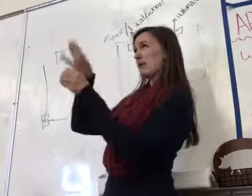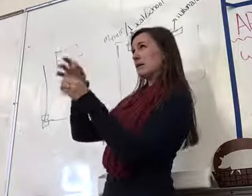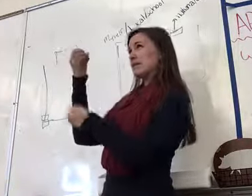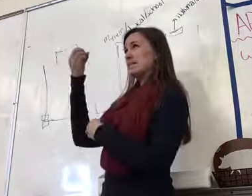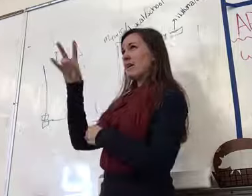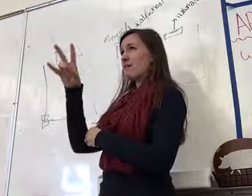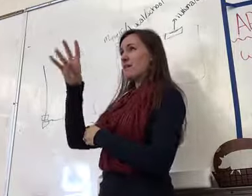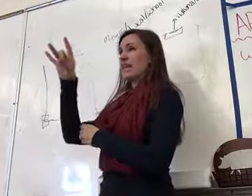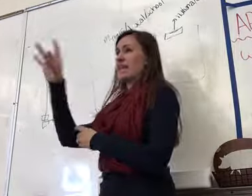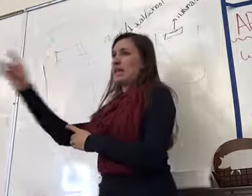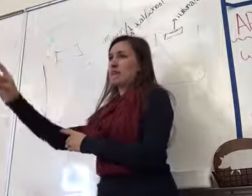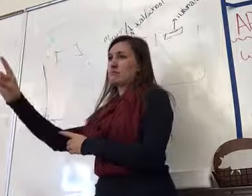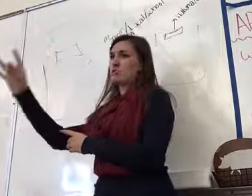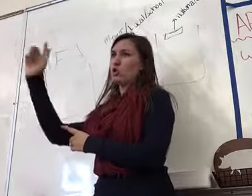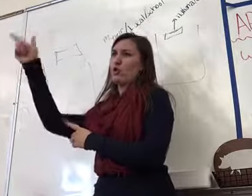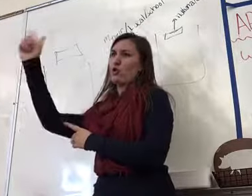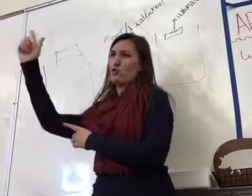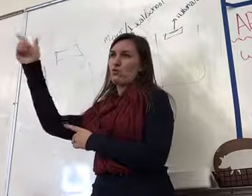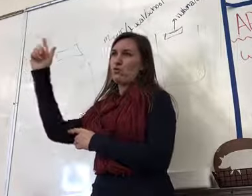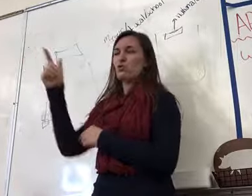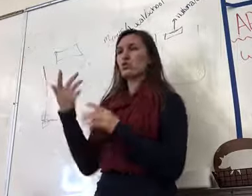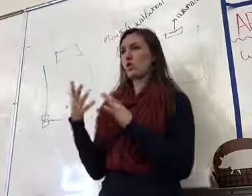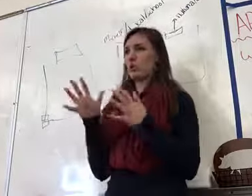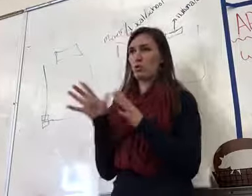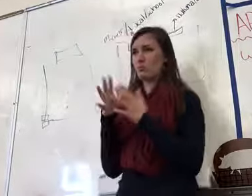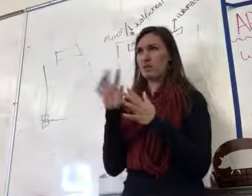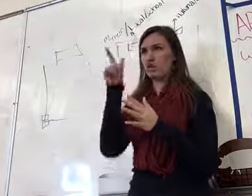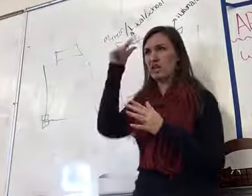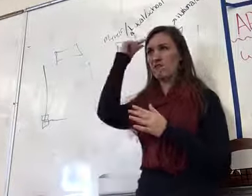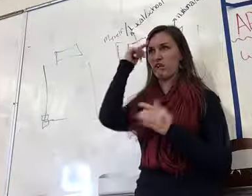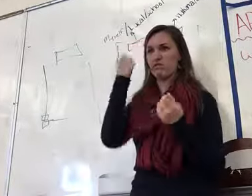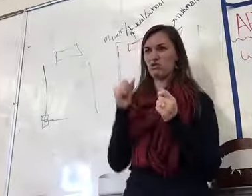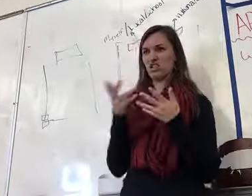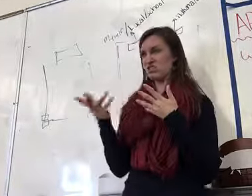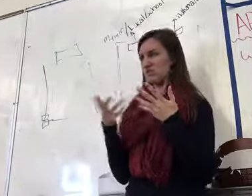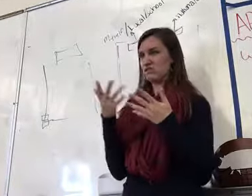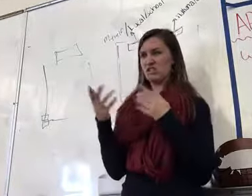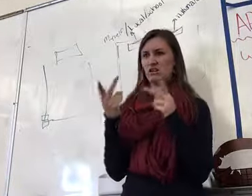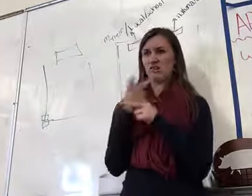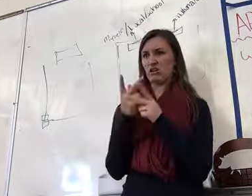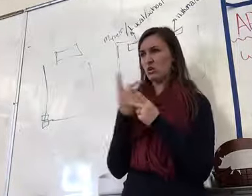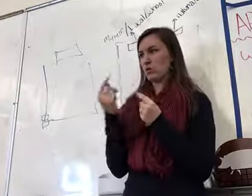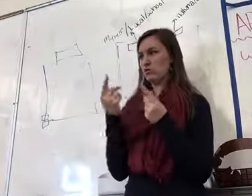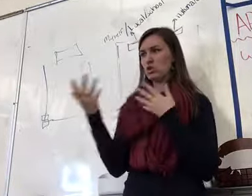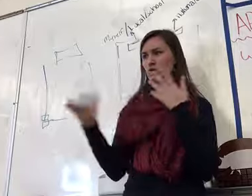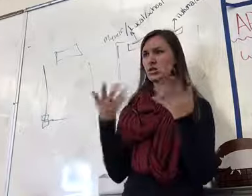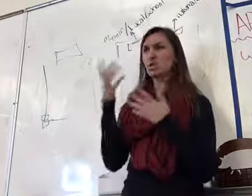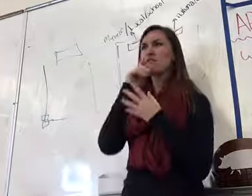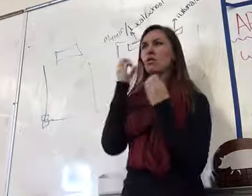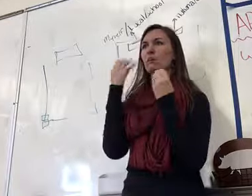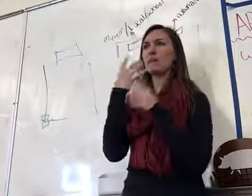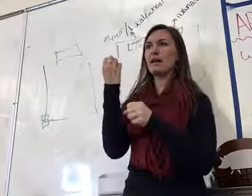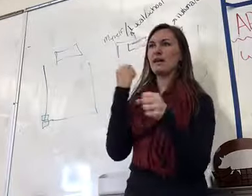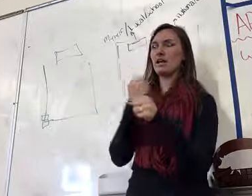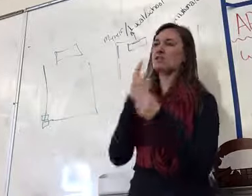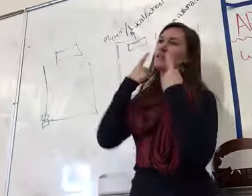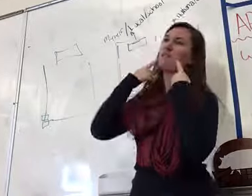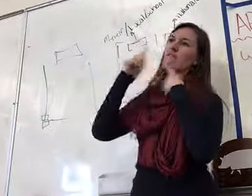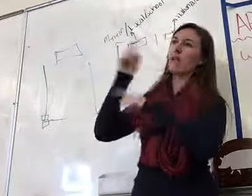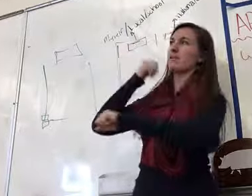1788. So we pretty much just have this government trying to figure itself out for a couple years. The Articles of Confederation, though, were our government